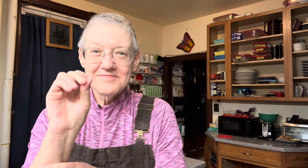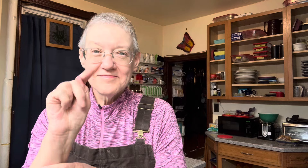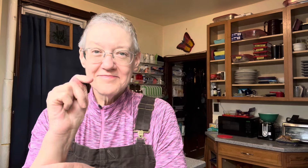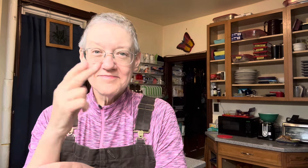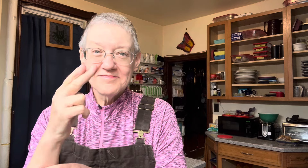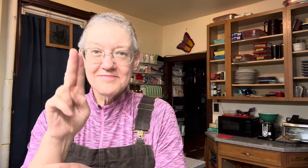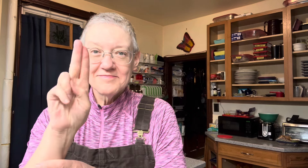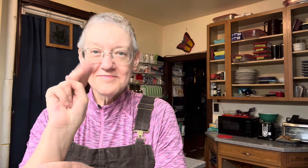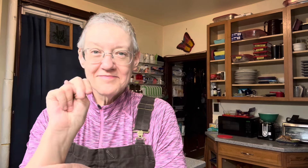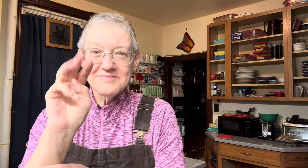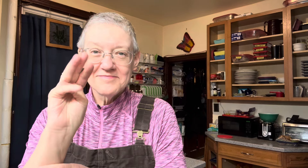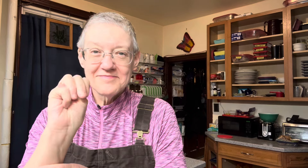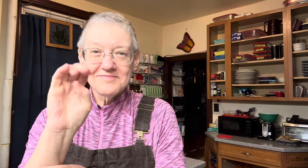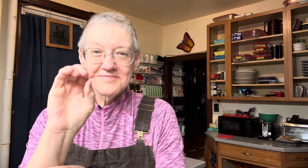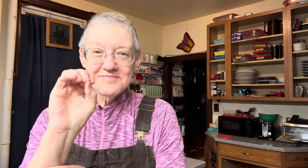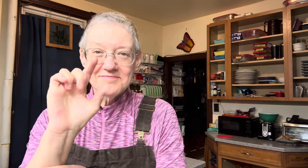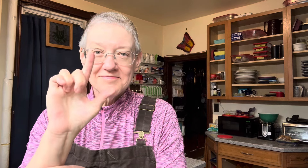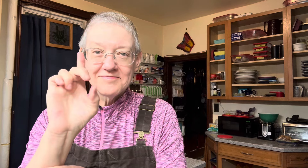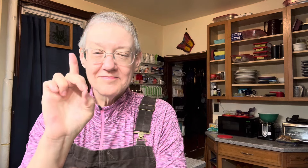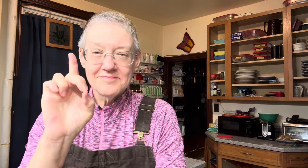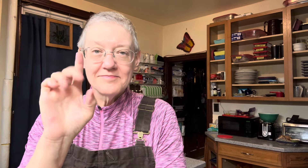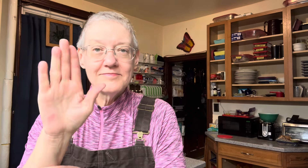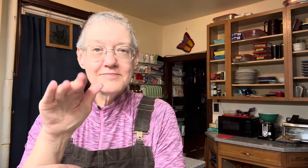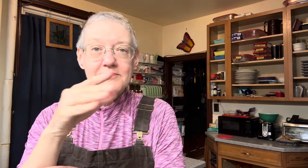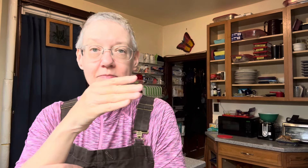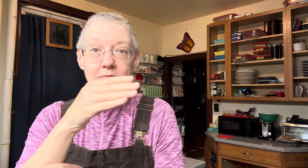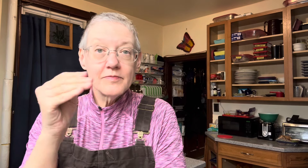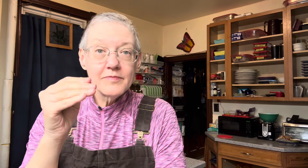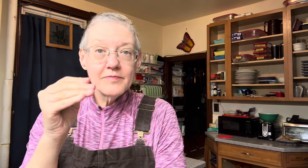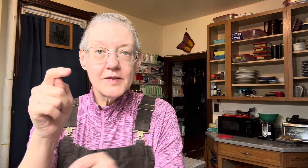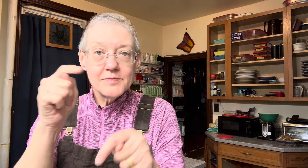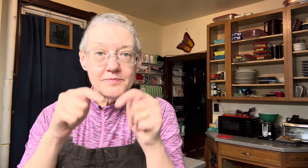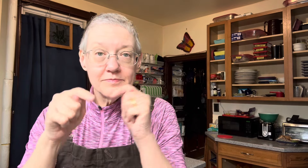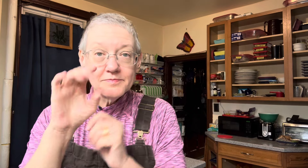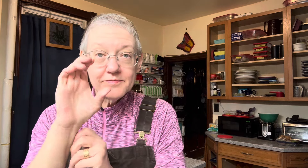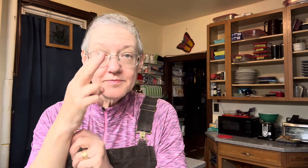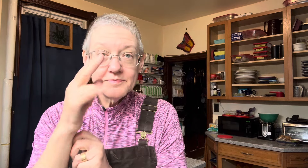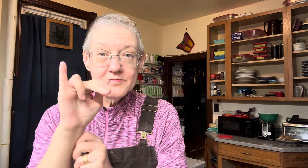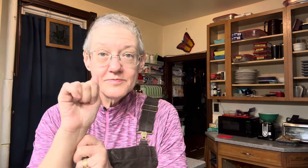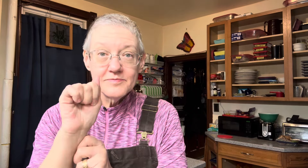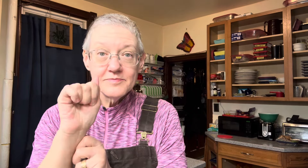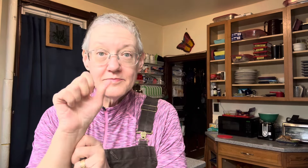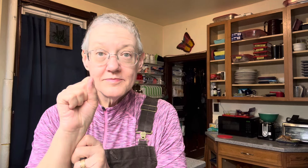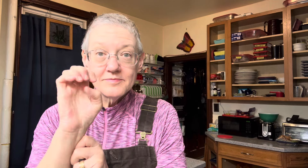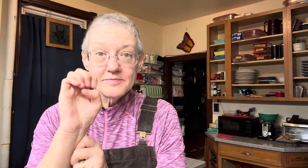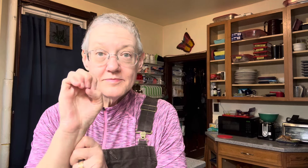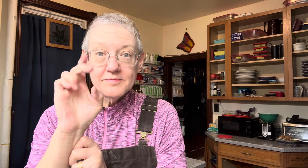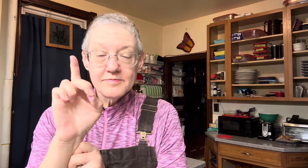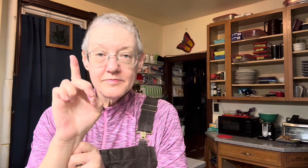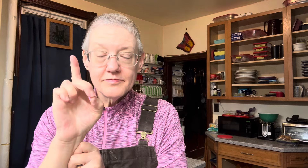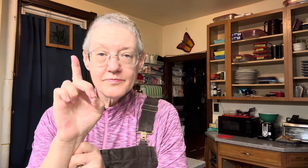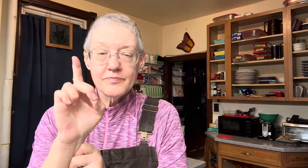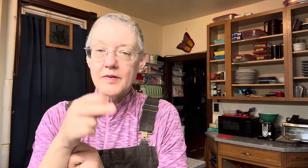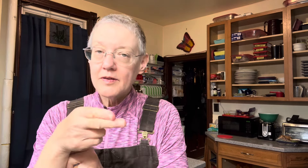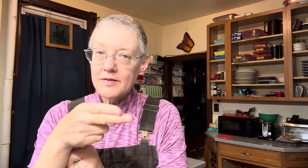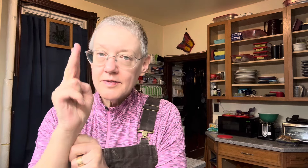Last, we're going to bag up the broth. And let me go back. The